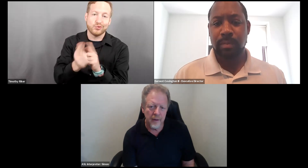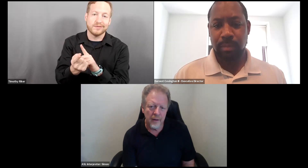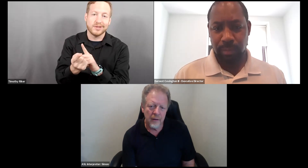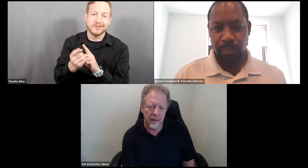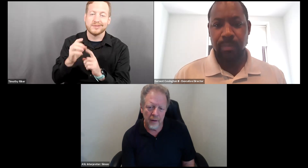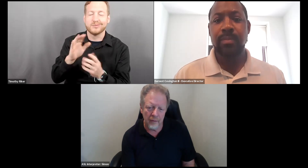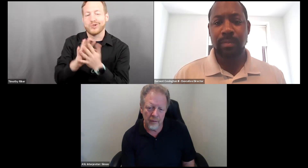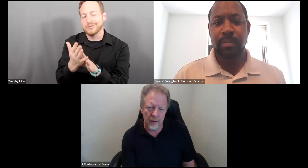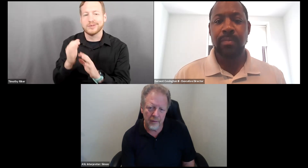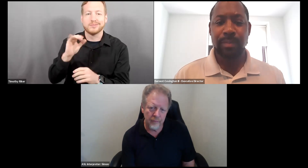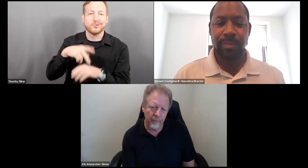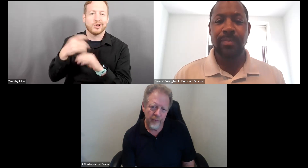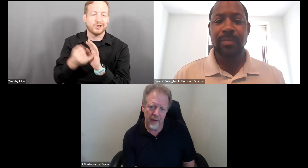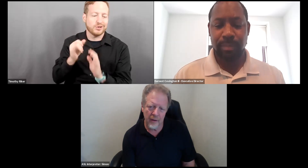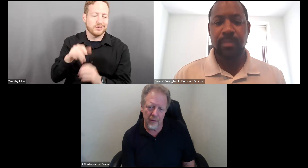system,